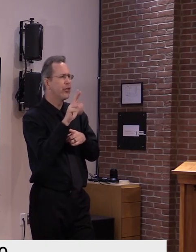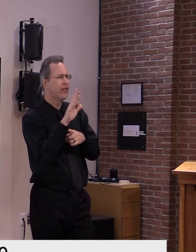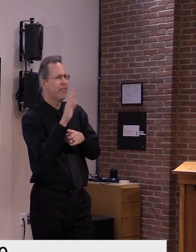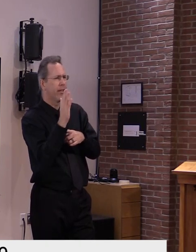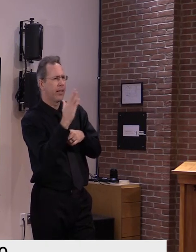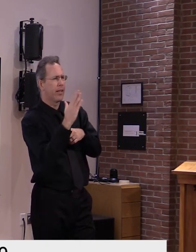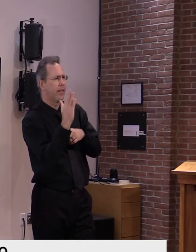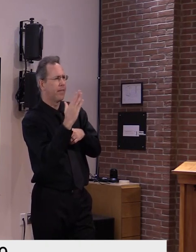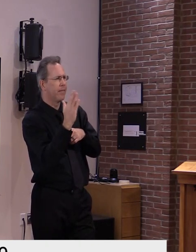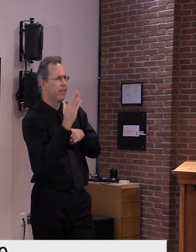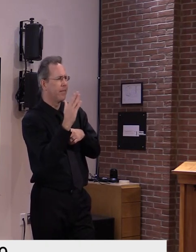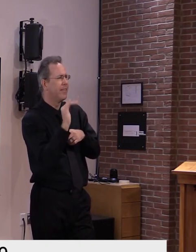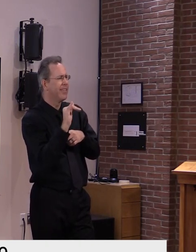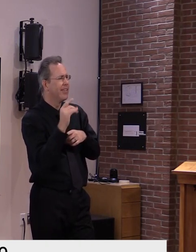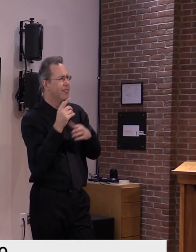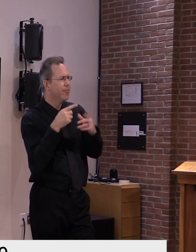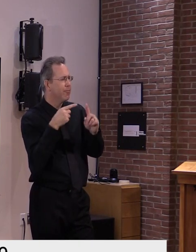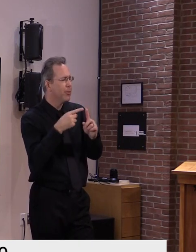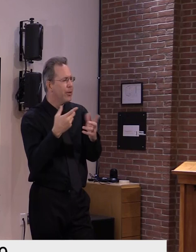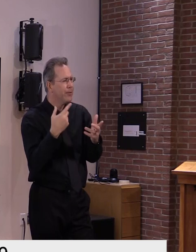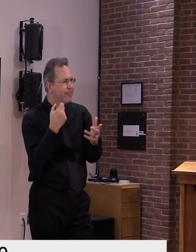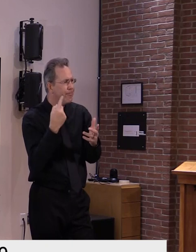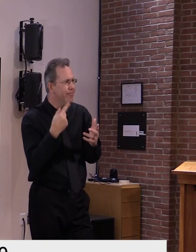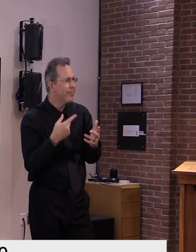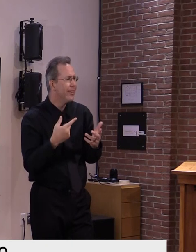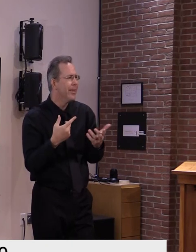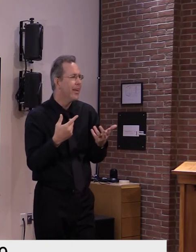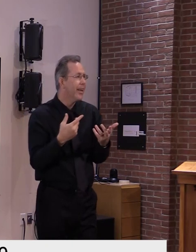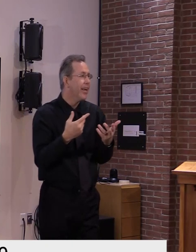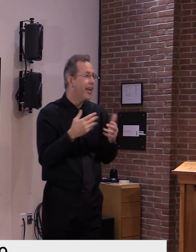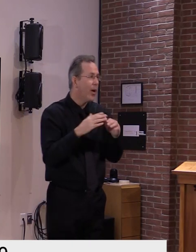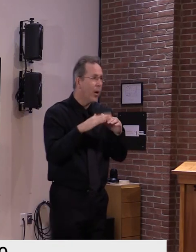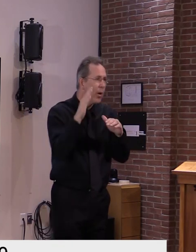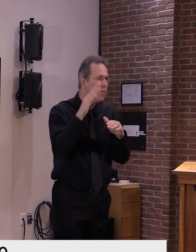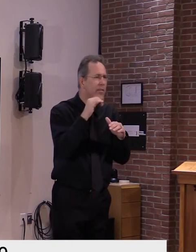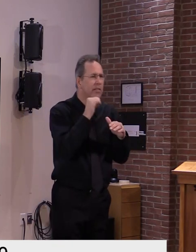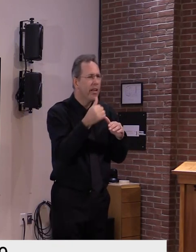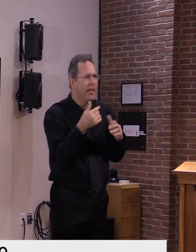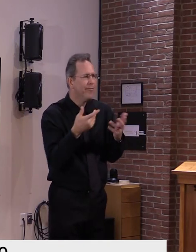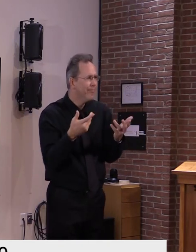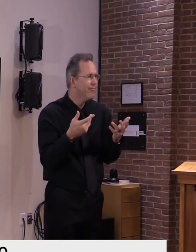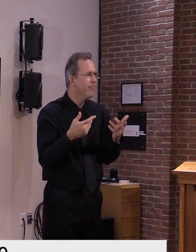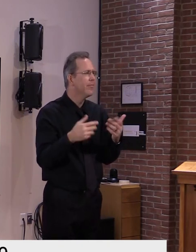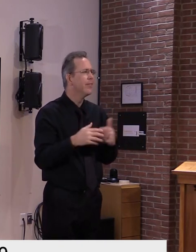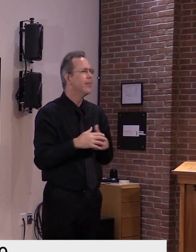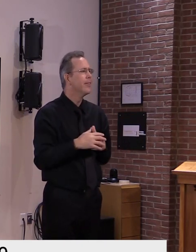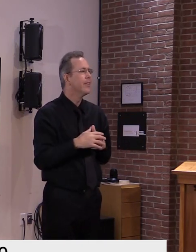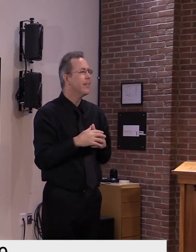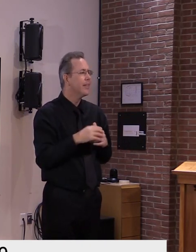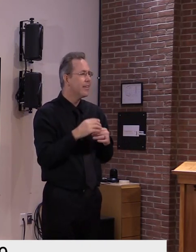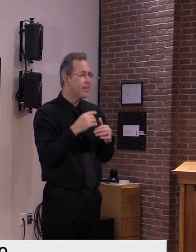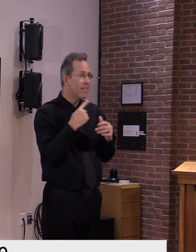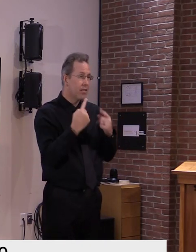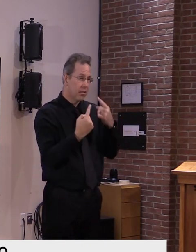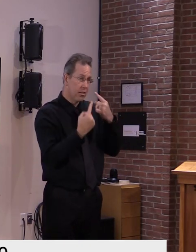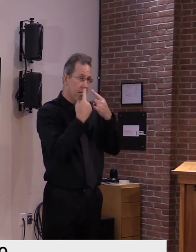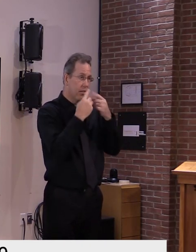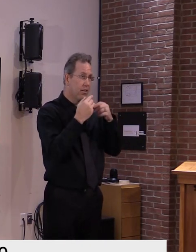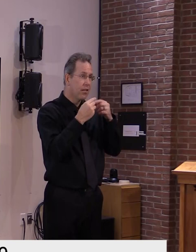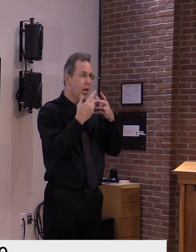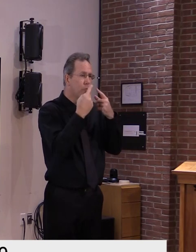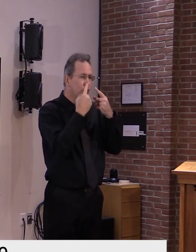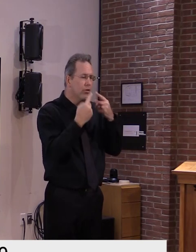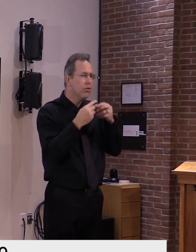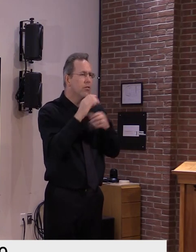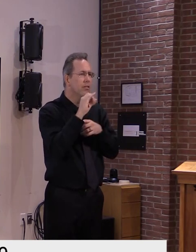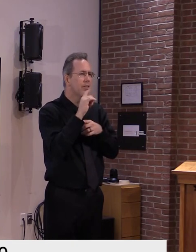you're asking is, should there be a cutoff limit? And the answer is probably yes, and it's probably because the pandemic has